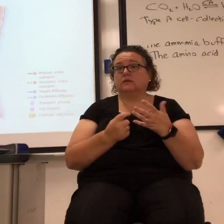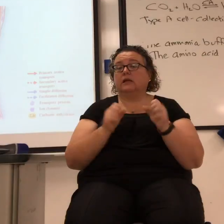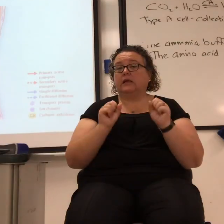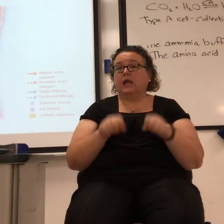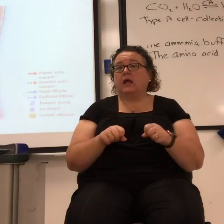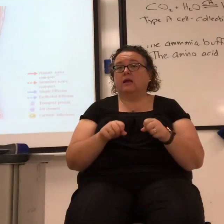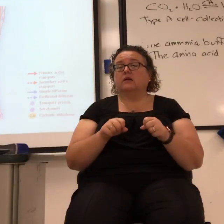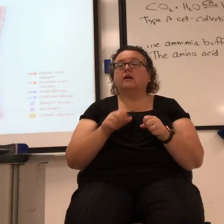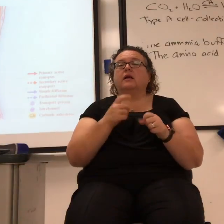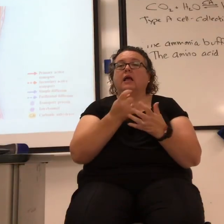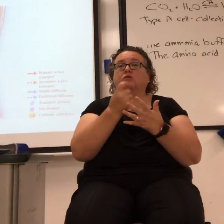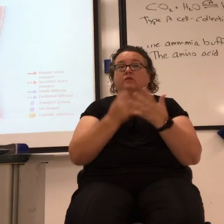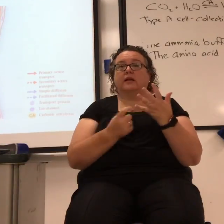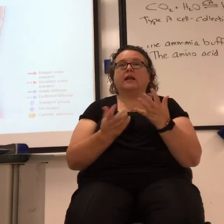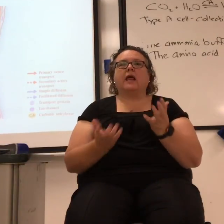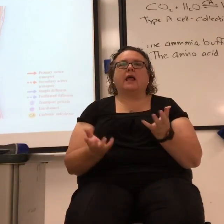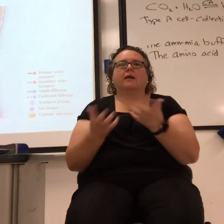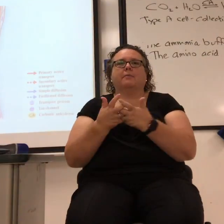and combines it with